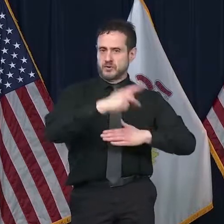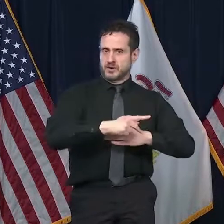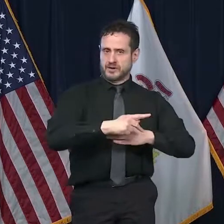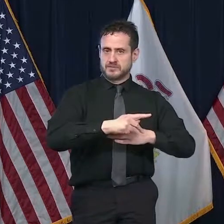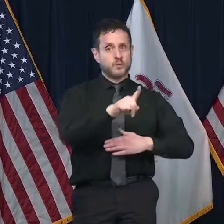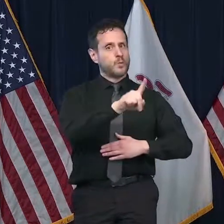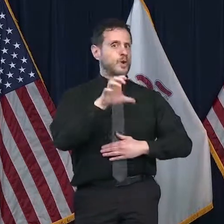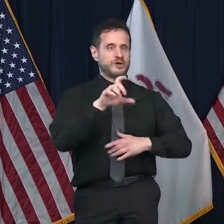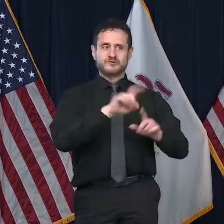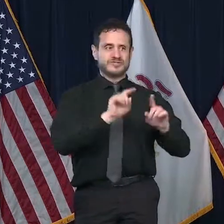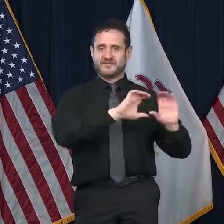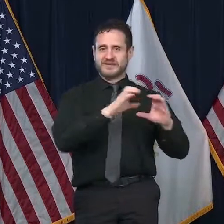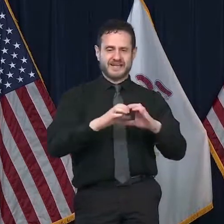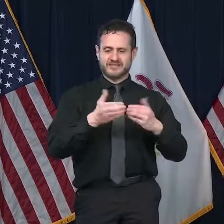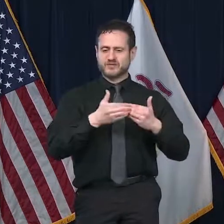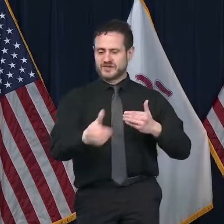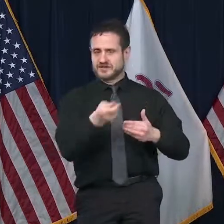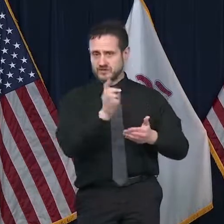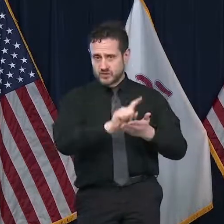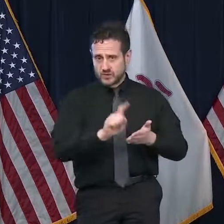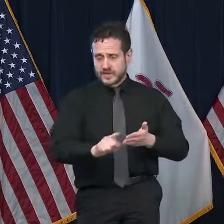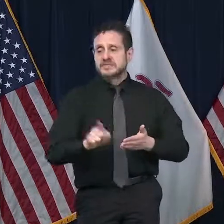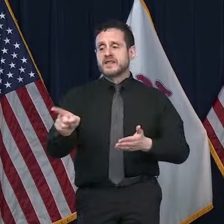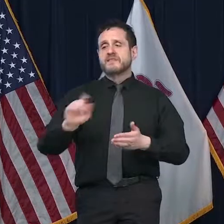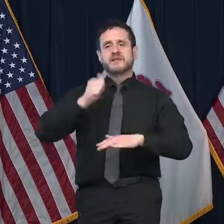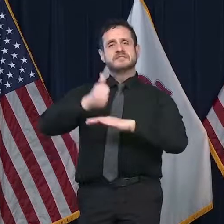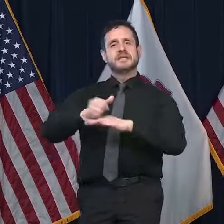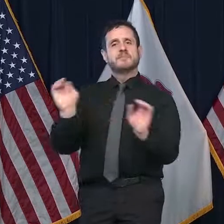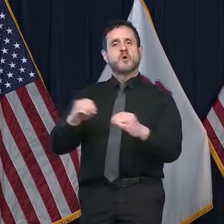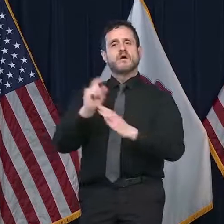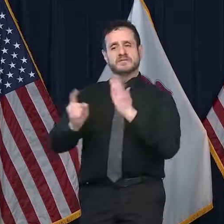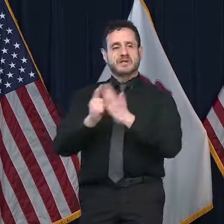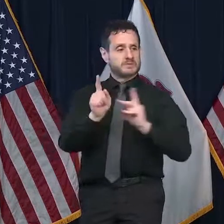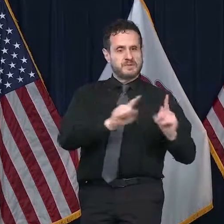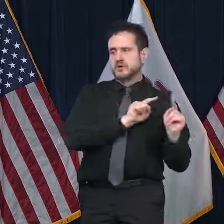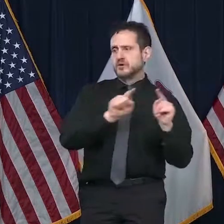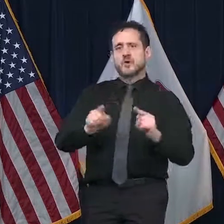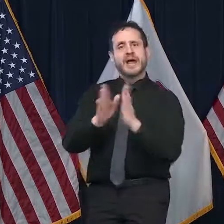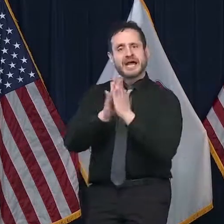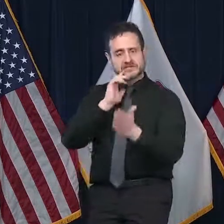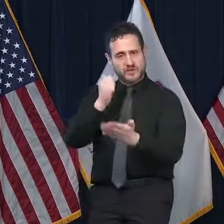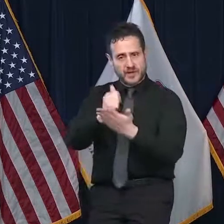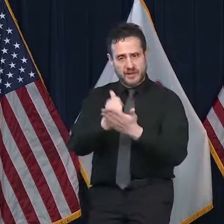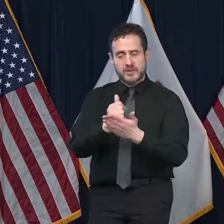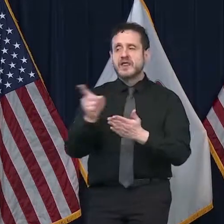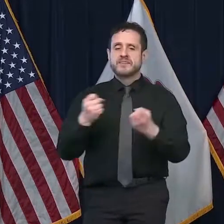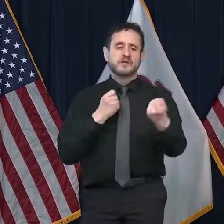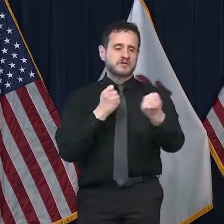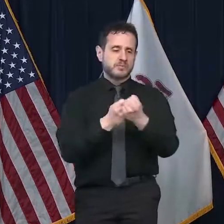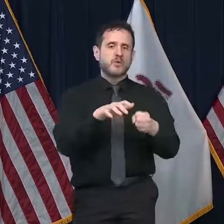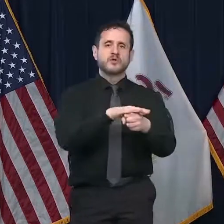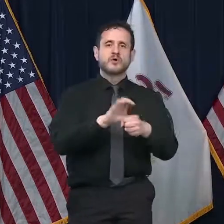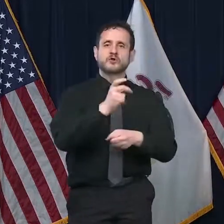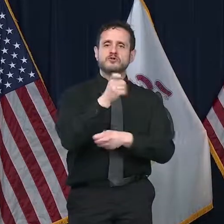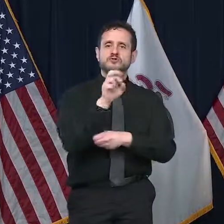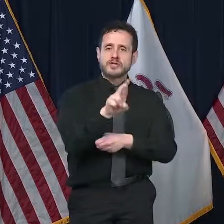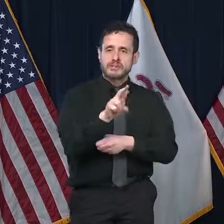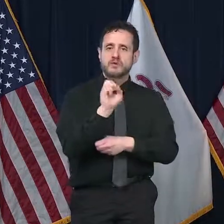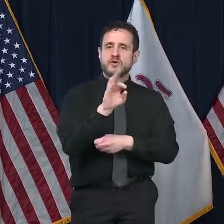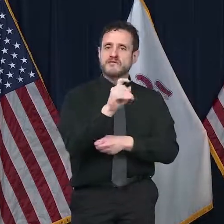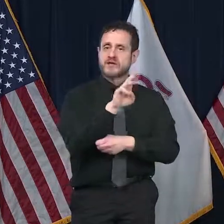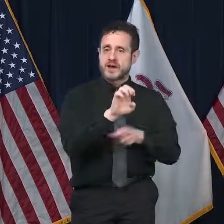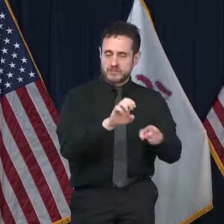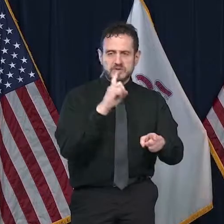virtual office hours in every region, support for local chambers of commerce, and collaborate with local governments to